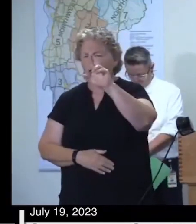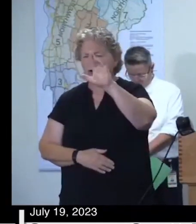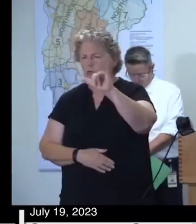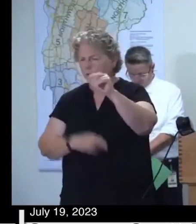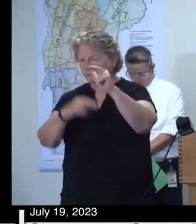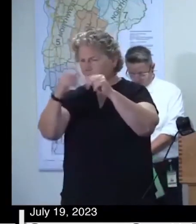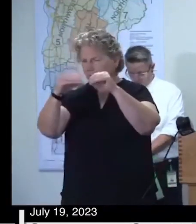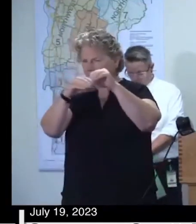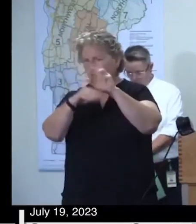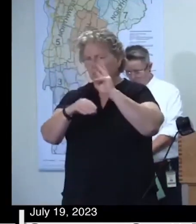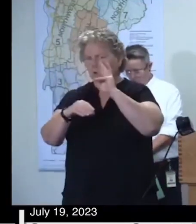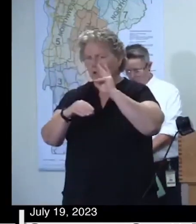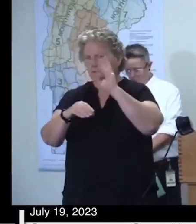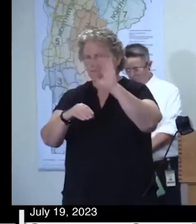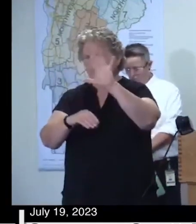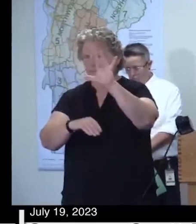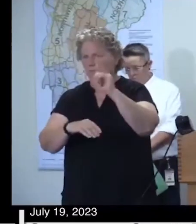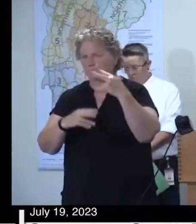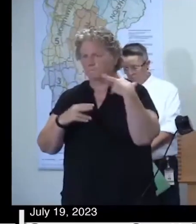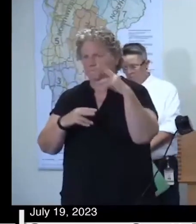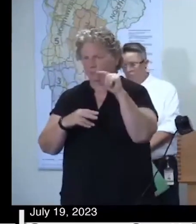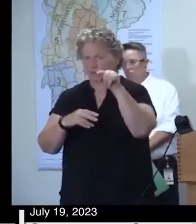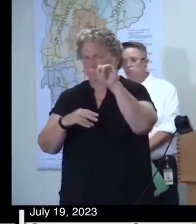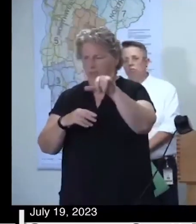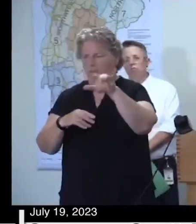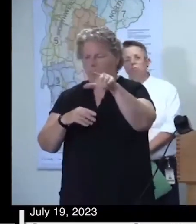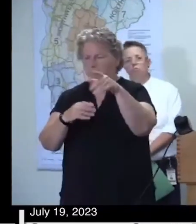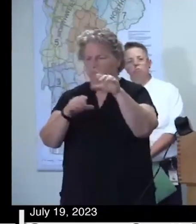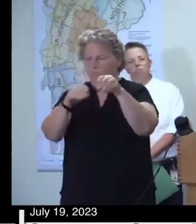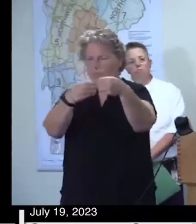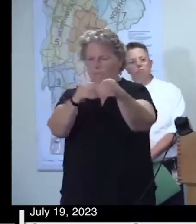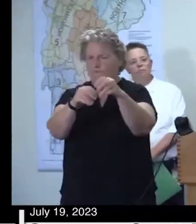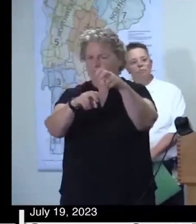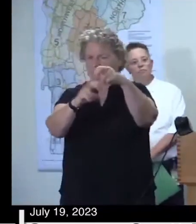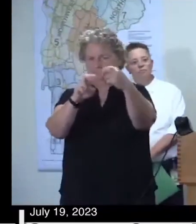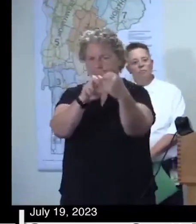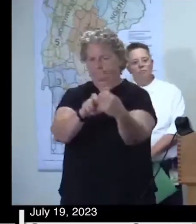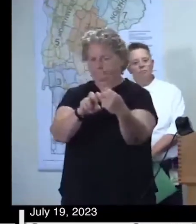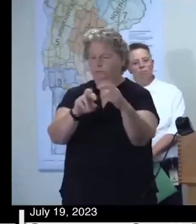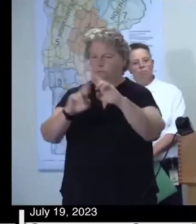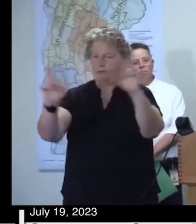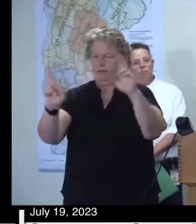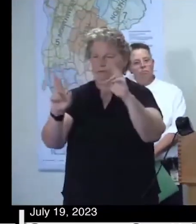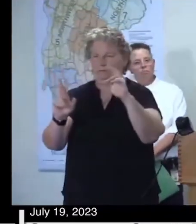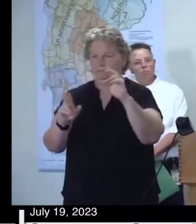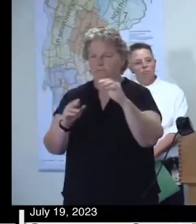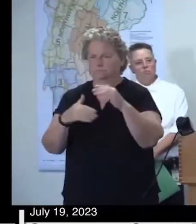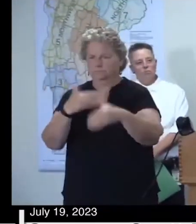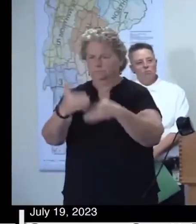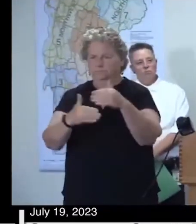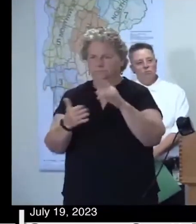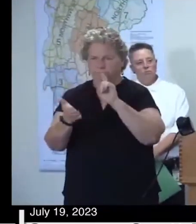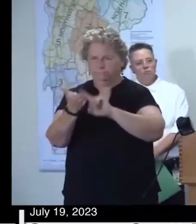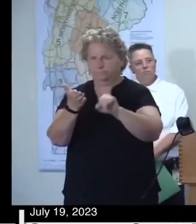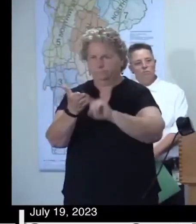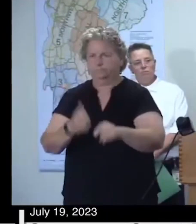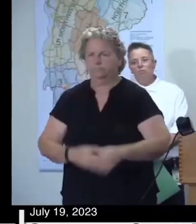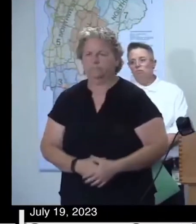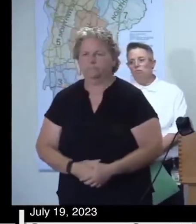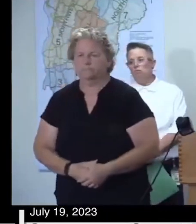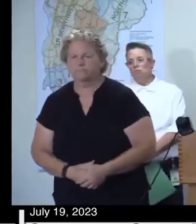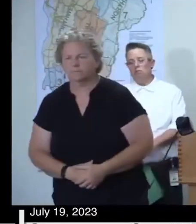so that people can go to get additional assistance there. Oh, by the way, the Small Business Administration will also be there with